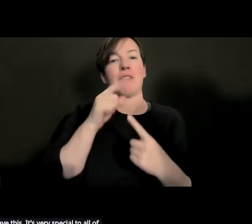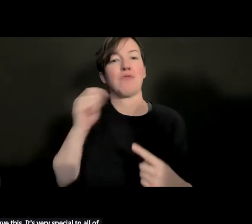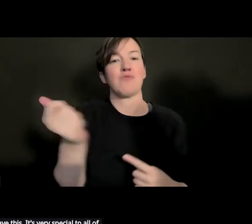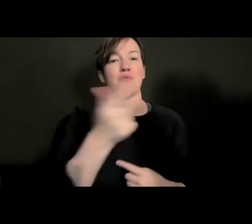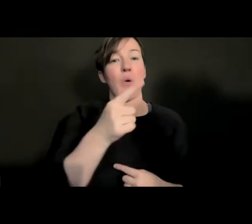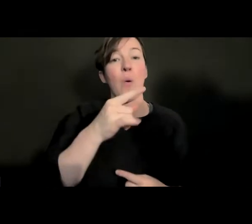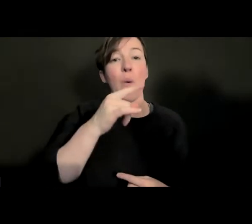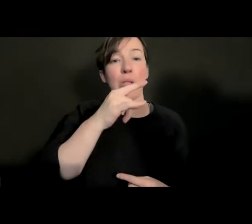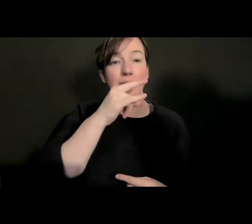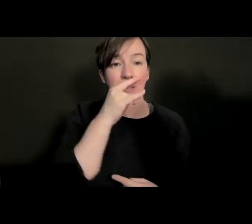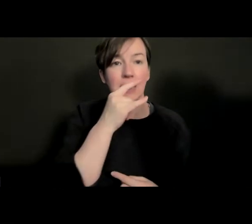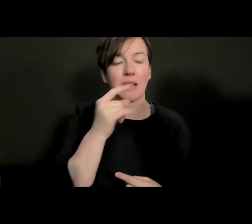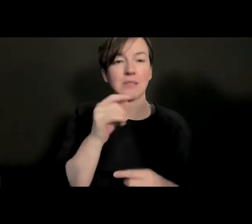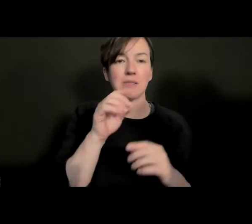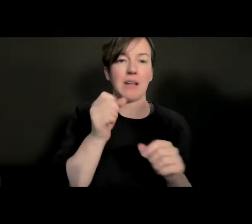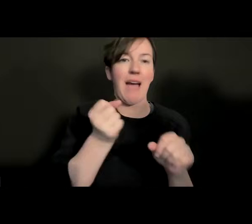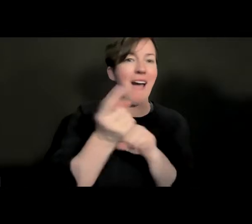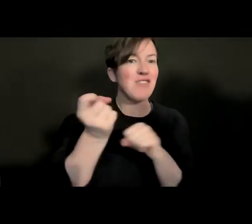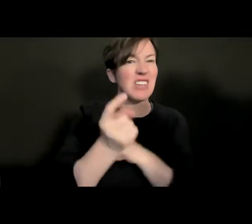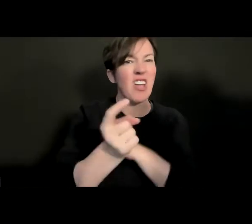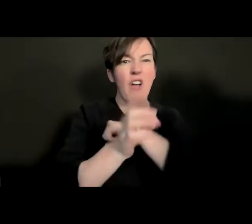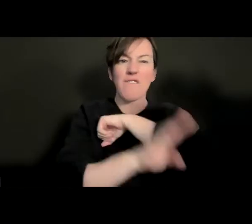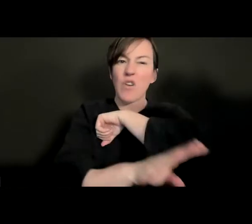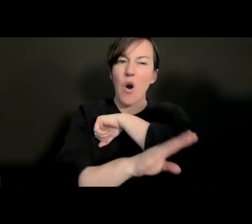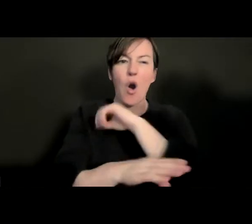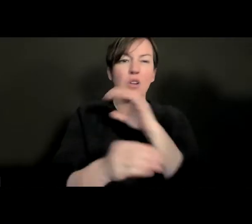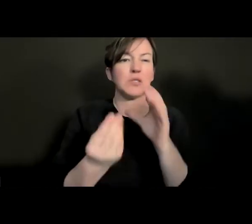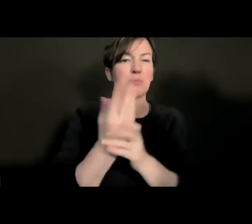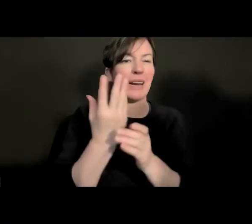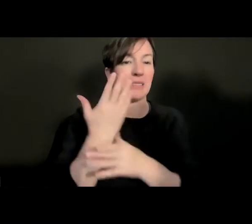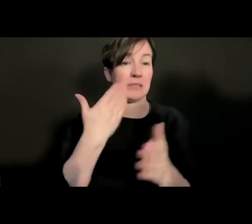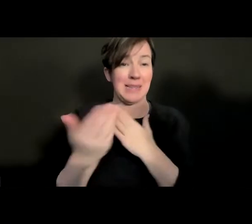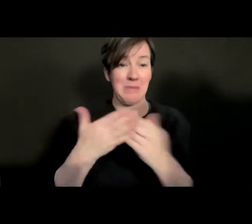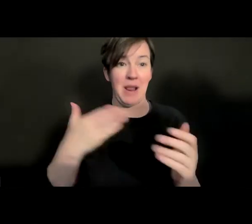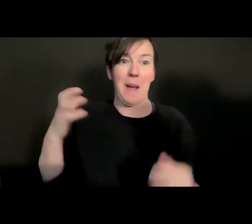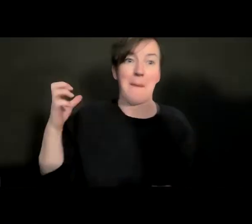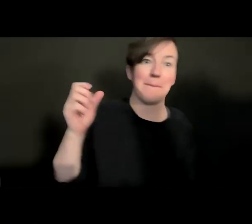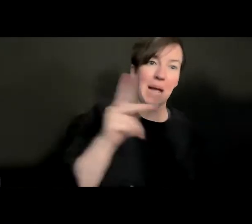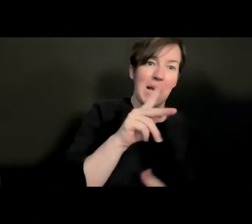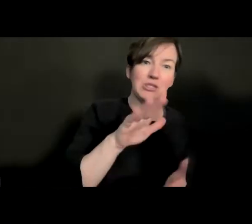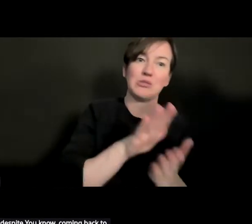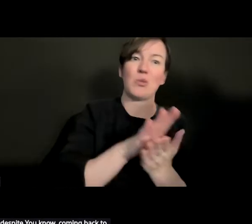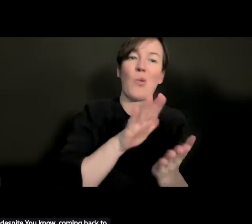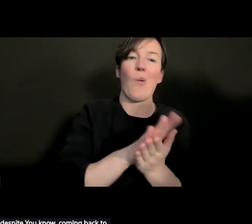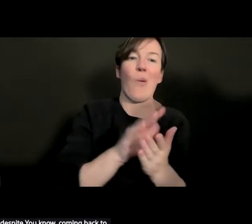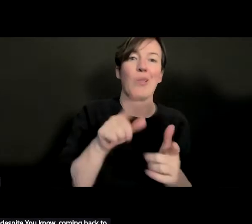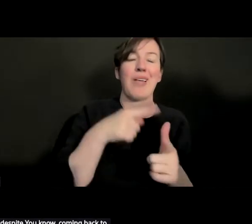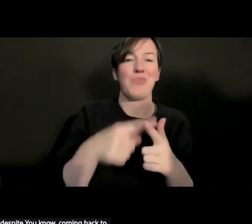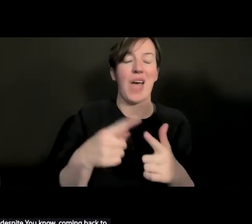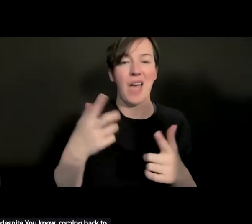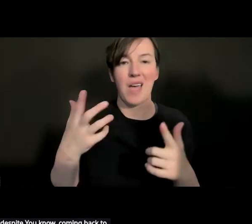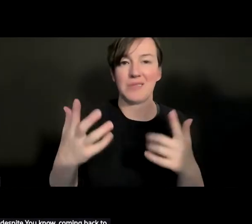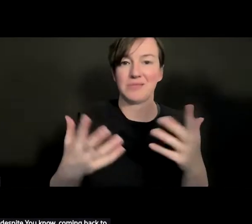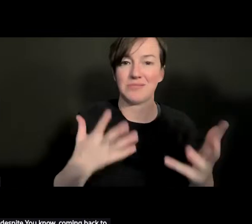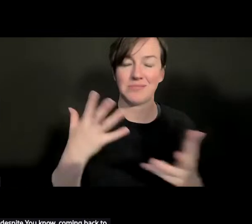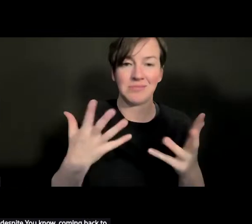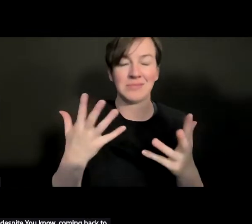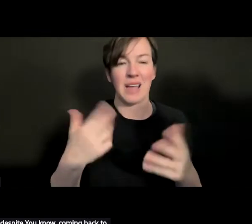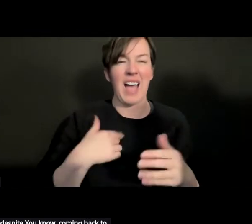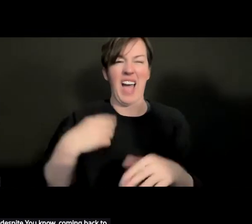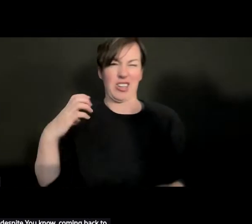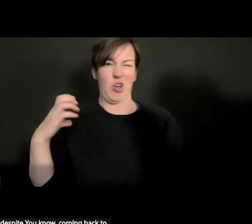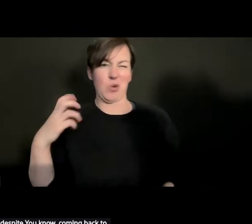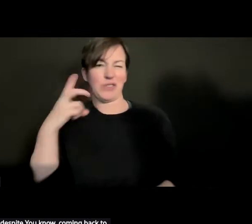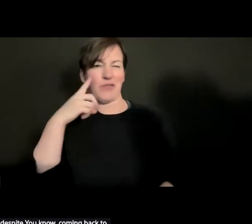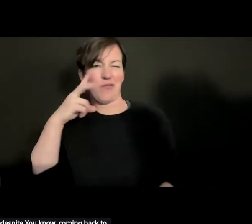something that every fall and spring, despite coming back to school and then coming off, I coach the varsity soccer